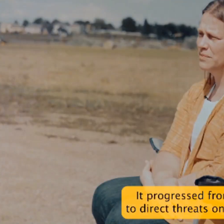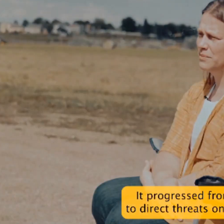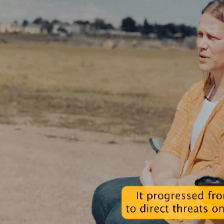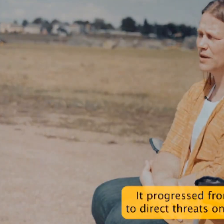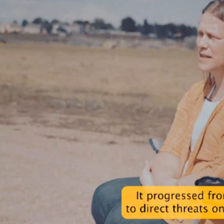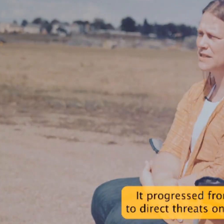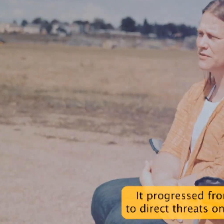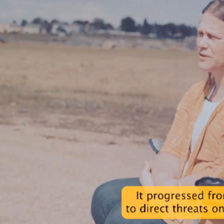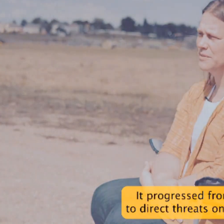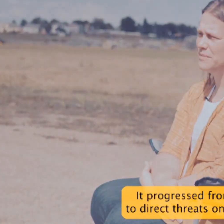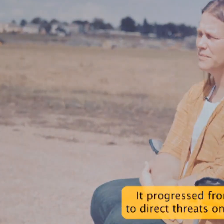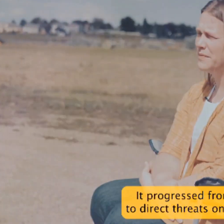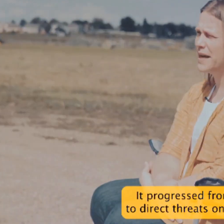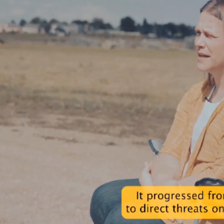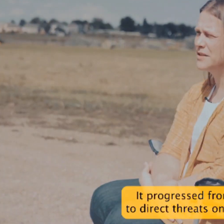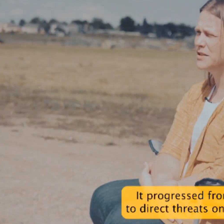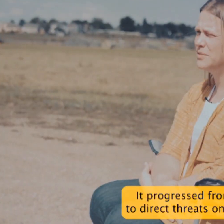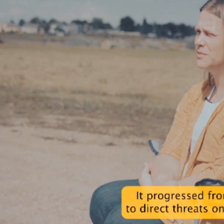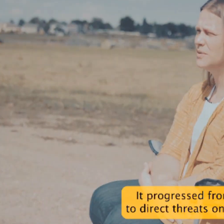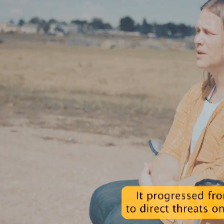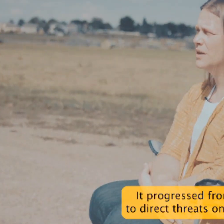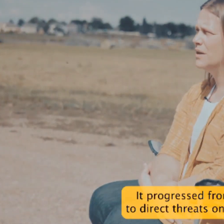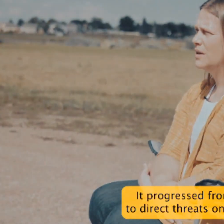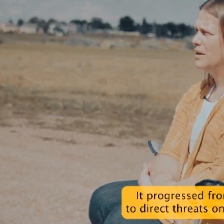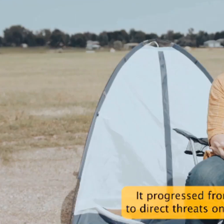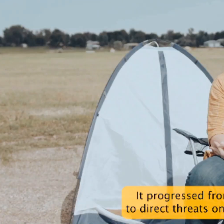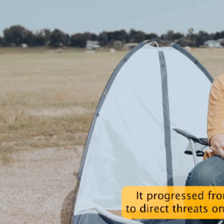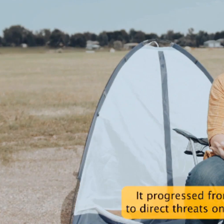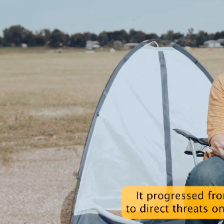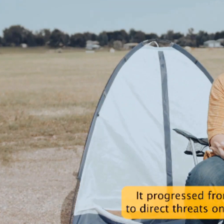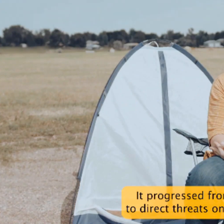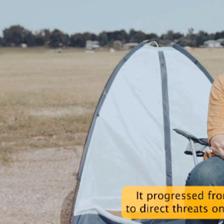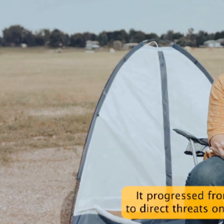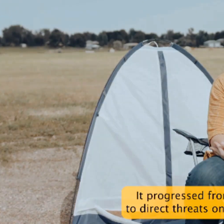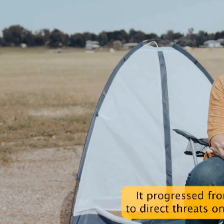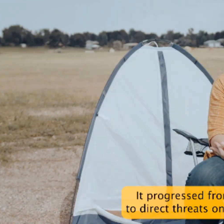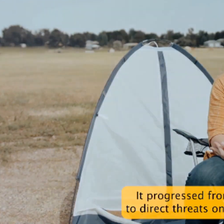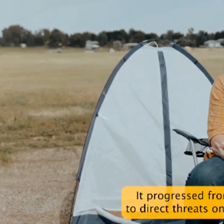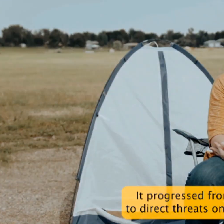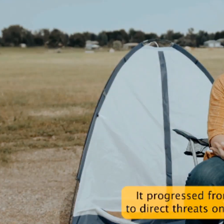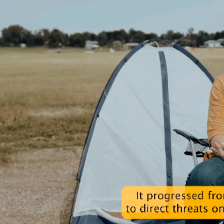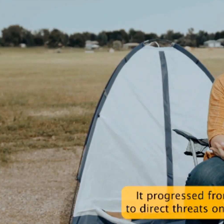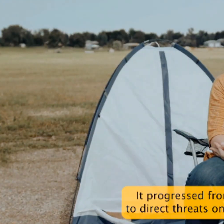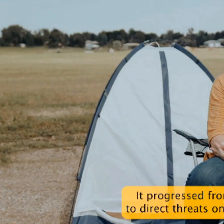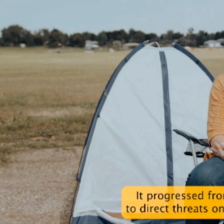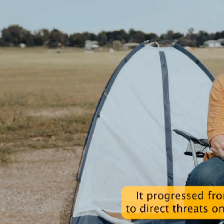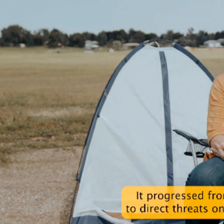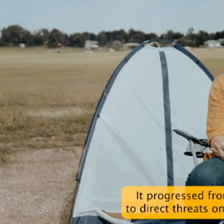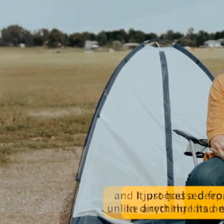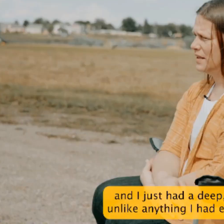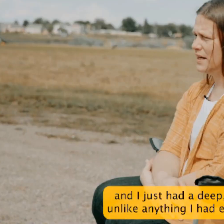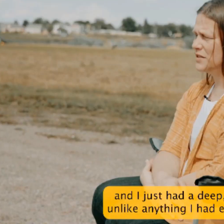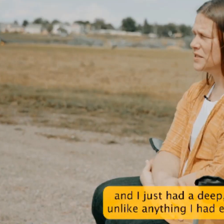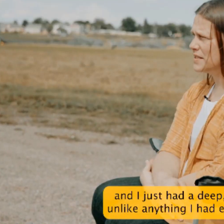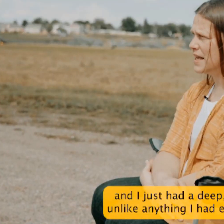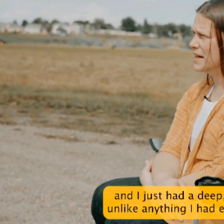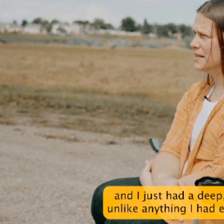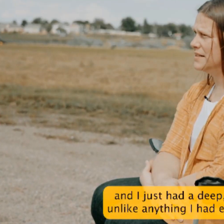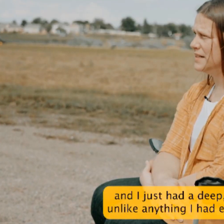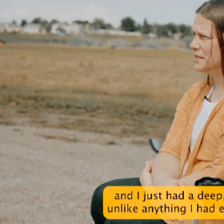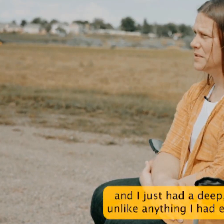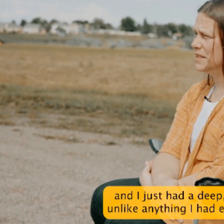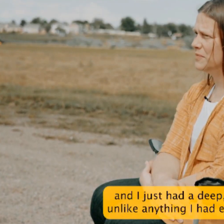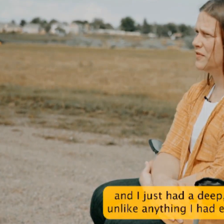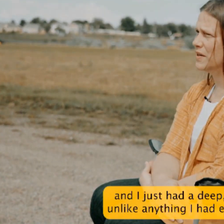It progressed from that to direct threats on my life. And I just had